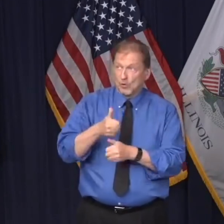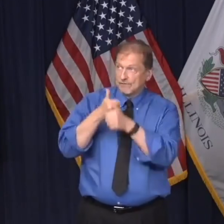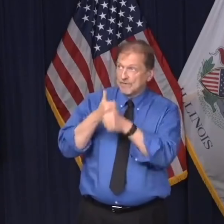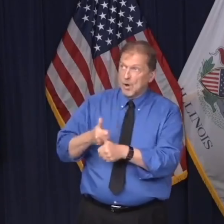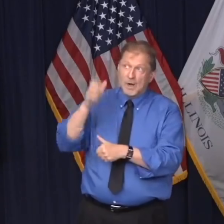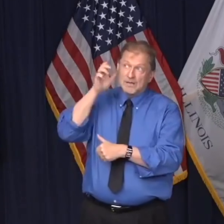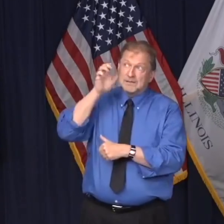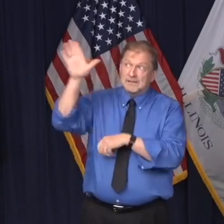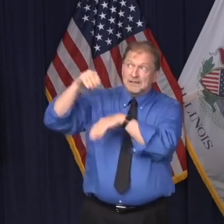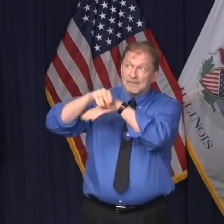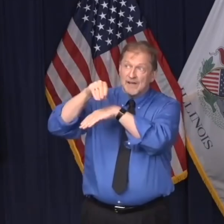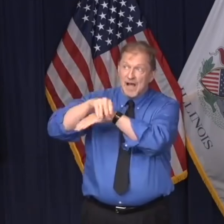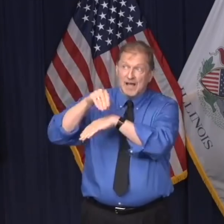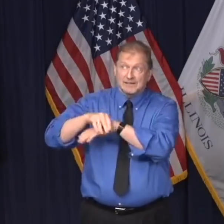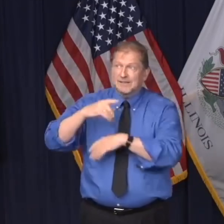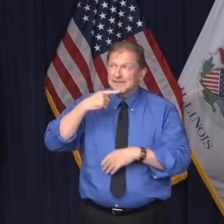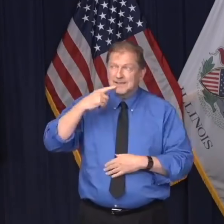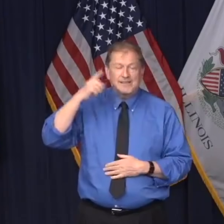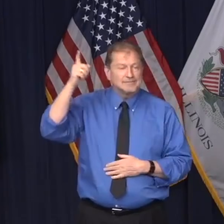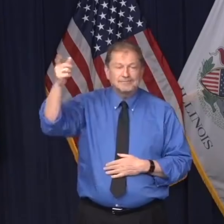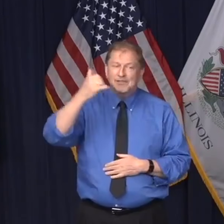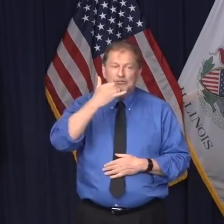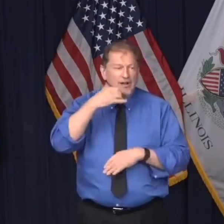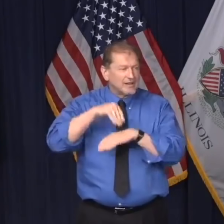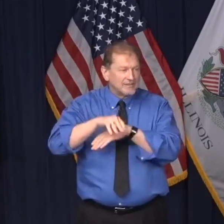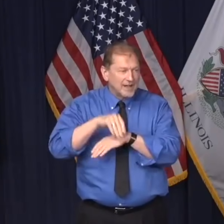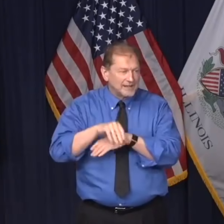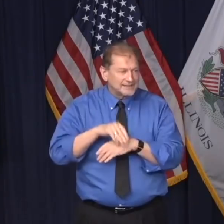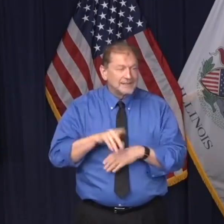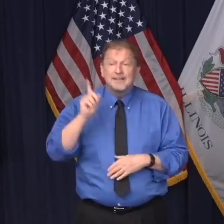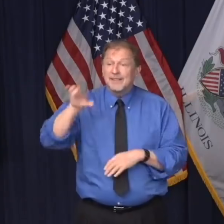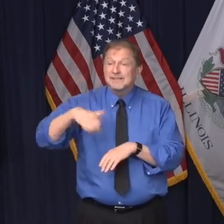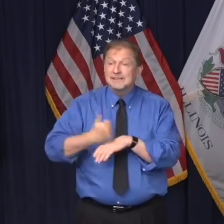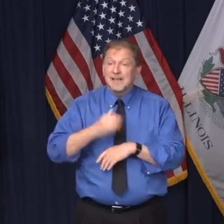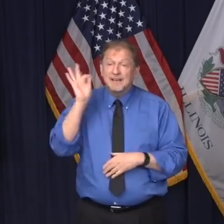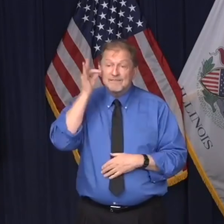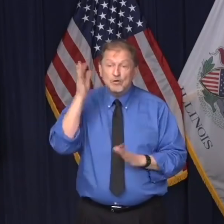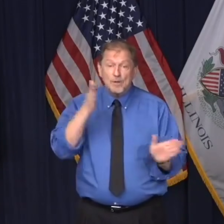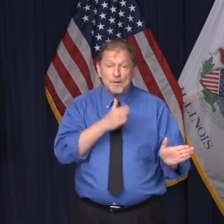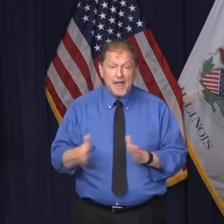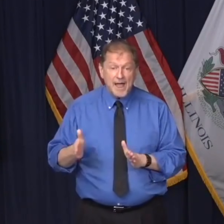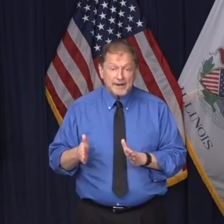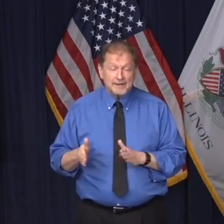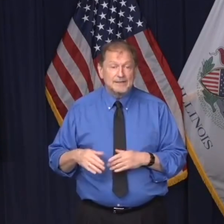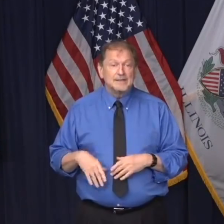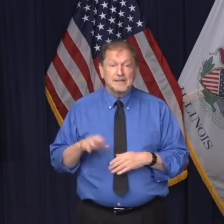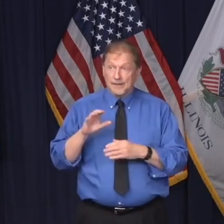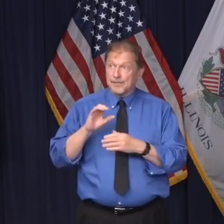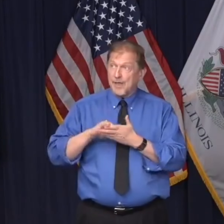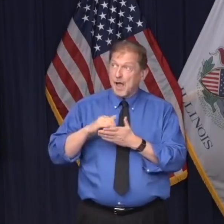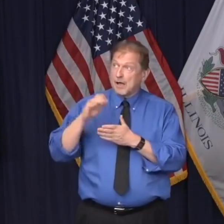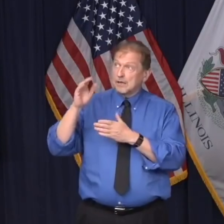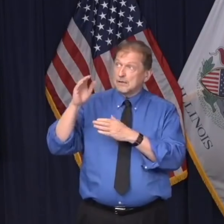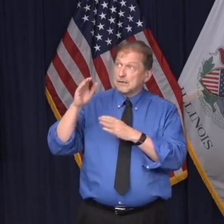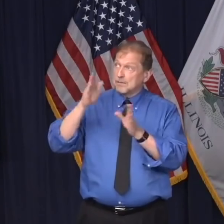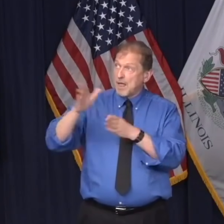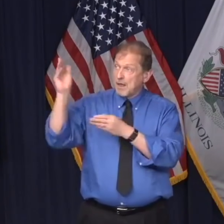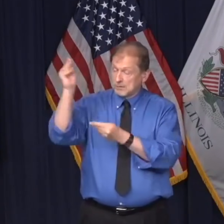this, all I can say is they put out a federal plan, some of which I think is right. And